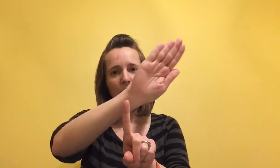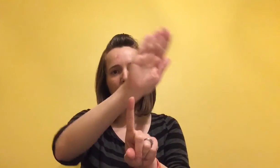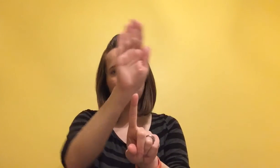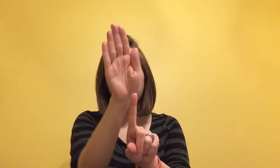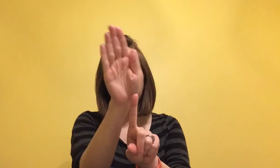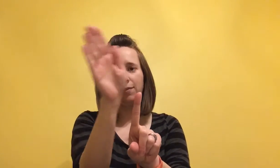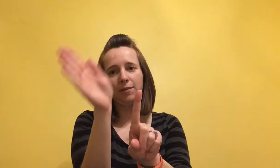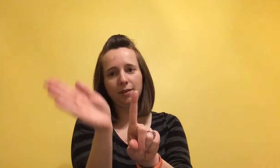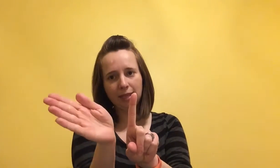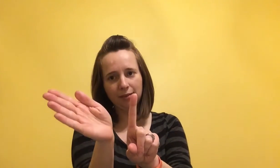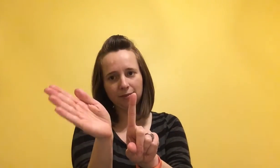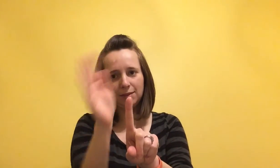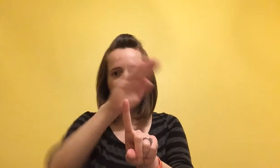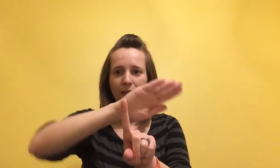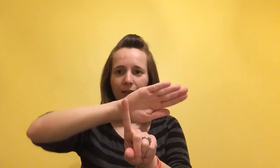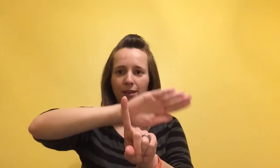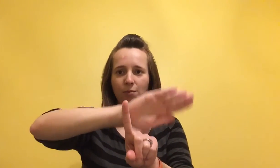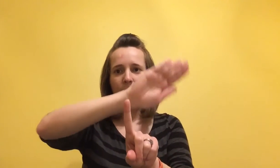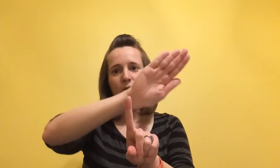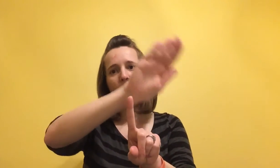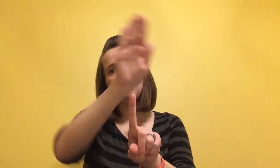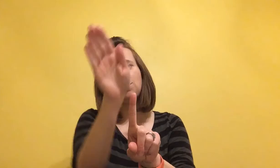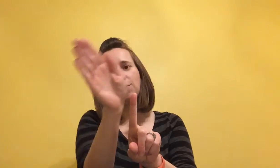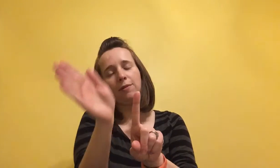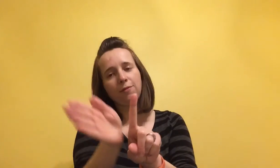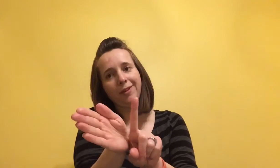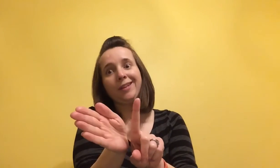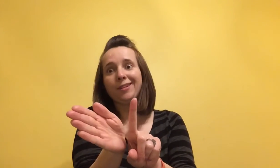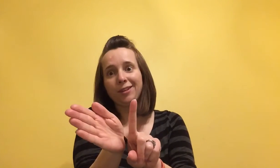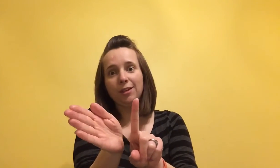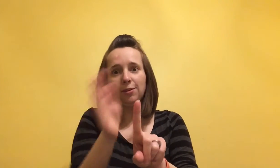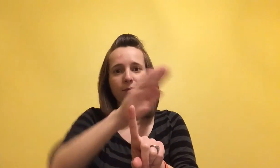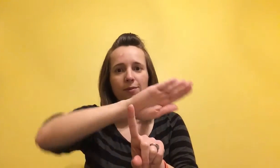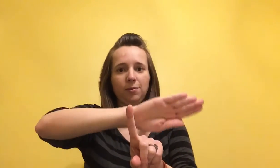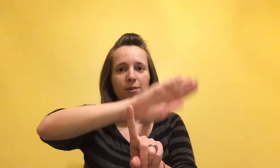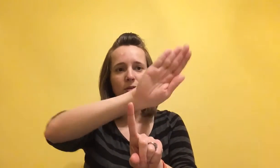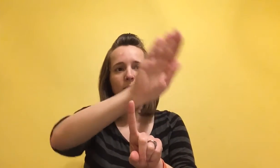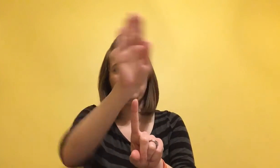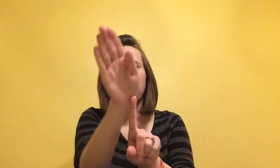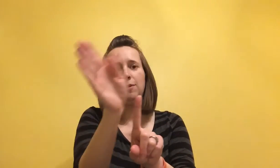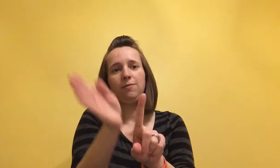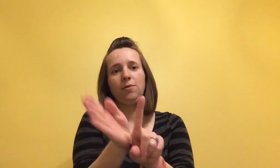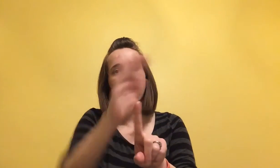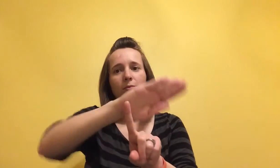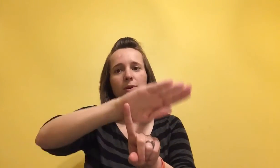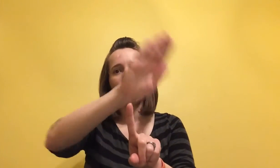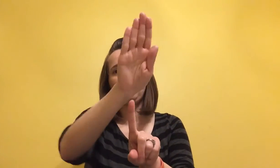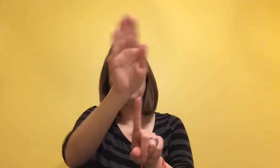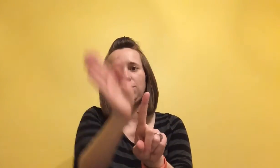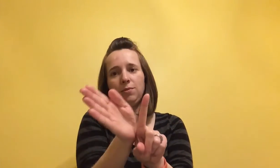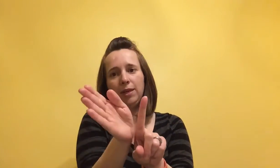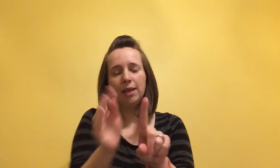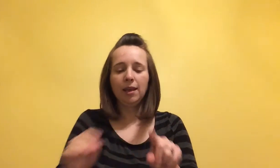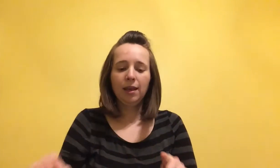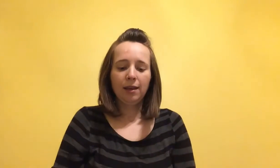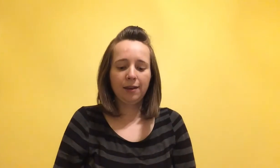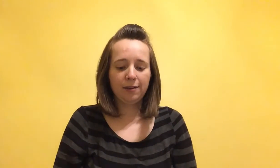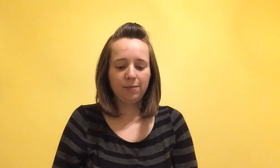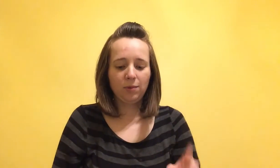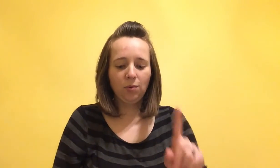shape of the leaves, like 1, 2, 3, 4, like a lucky clover. 1, 2, 3, 4, 1, 2, 3.